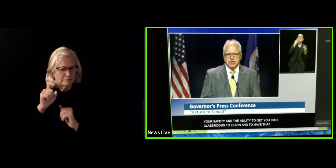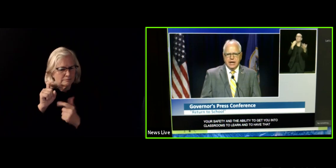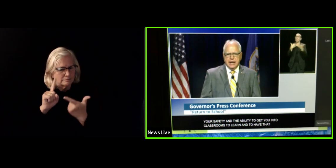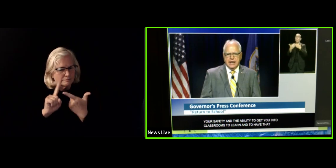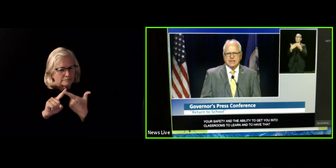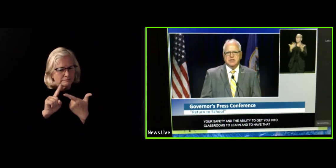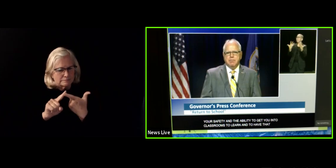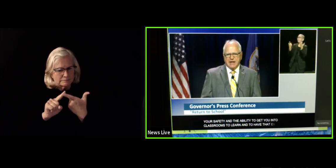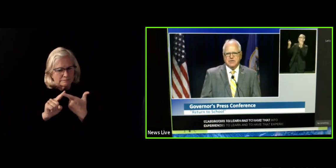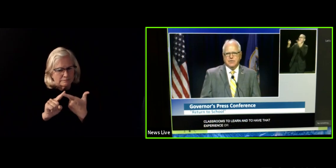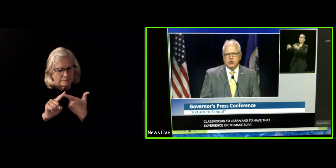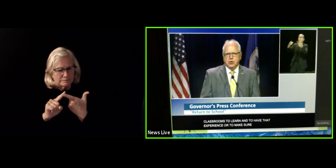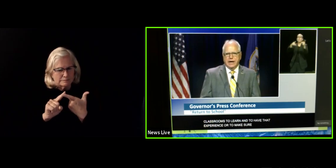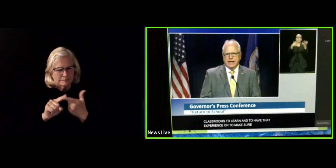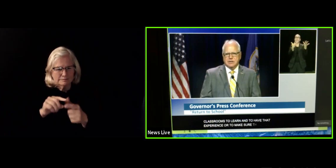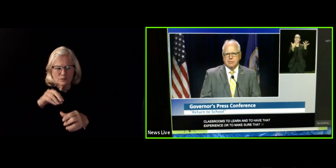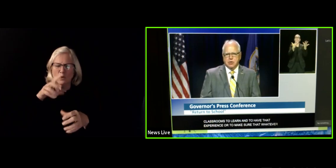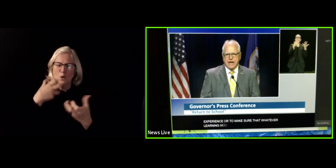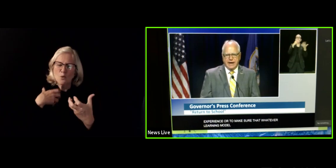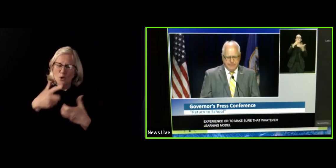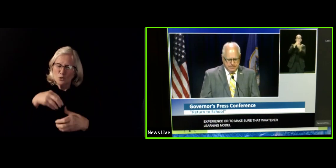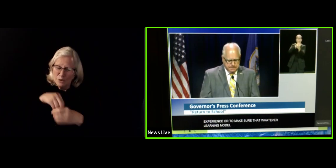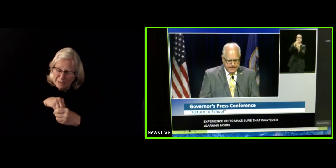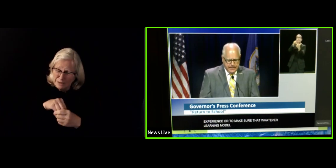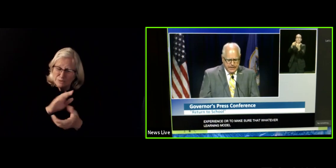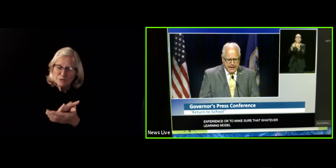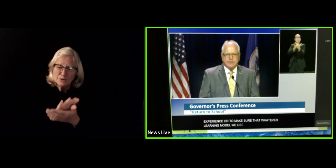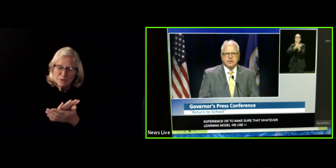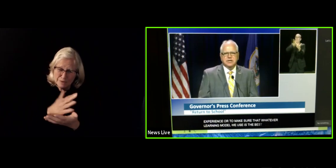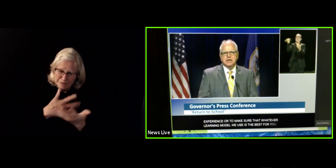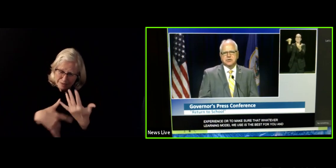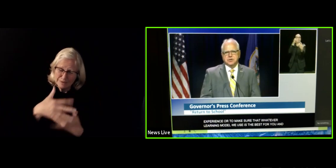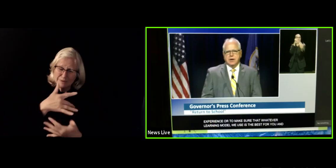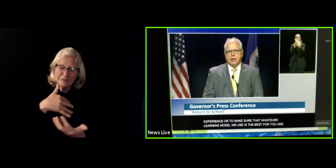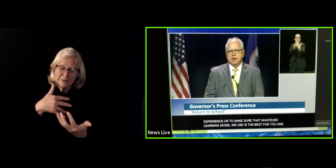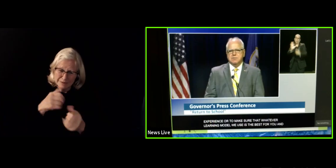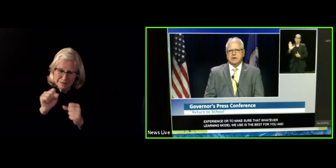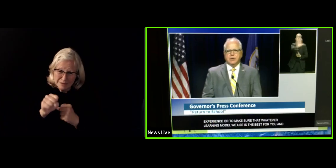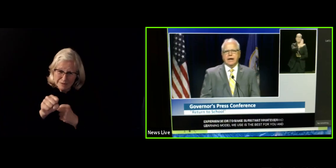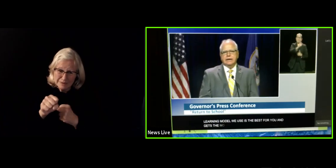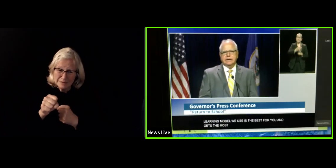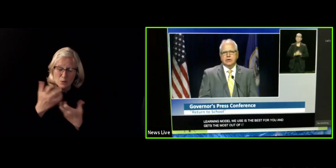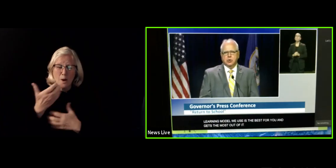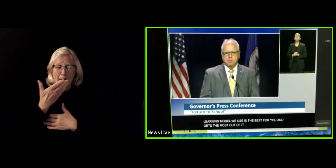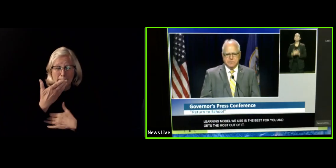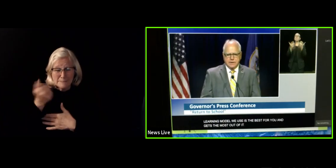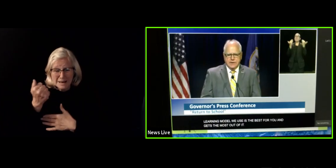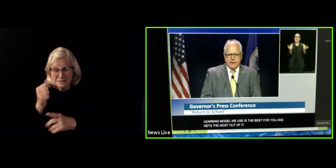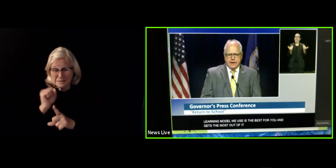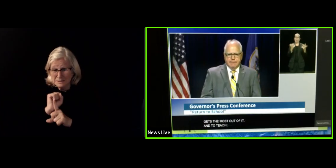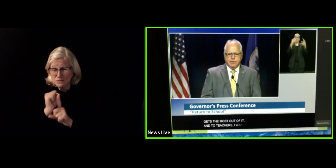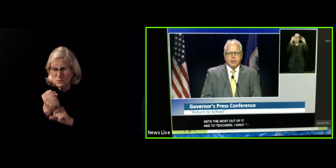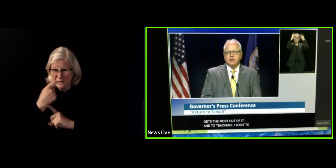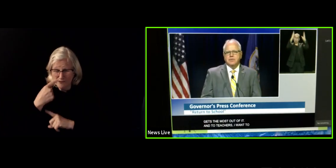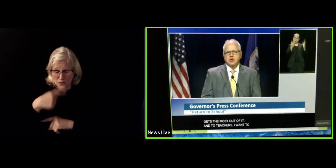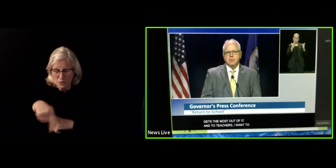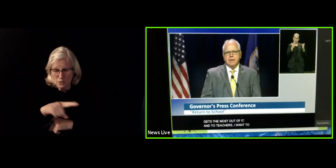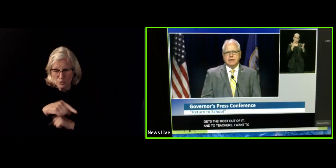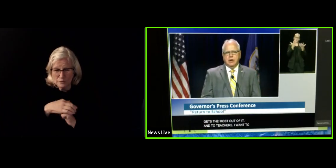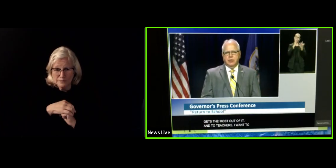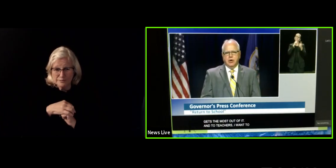use is the best for you and gets the most out of it. And to teachers, I want to speak directly to you. For those of you